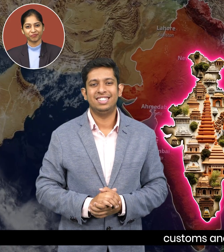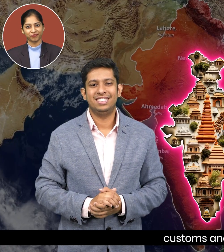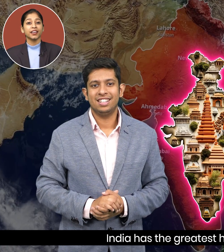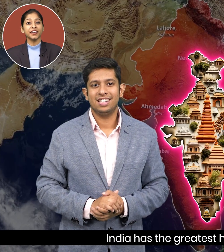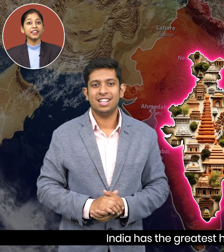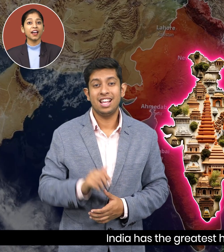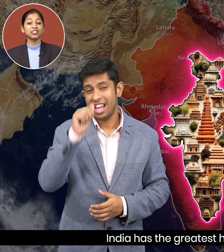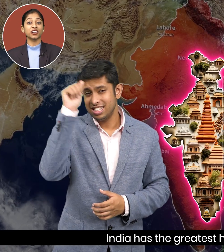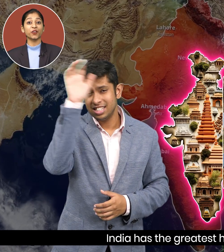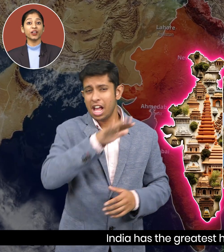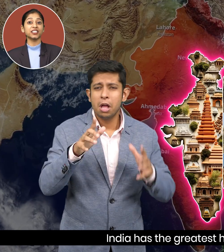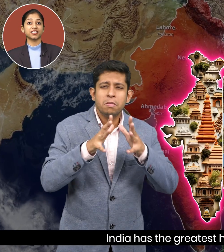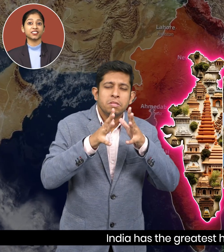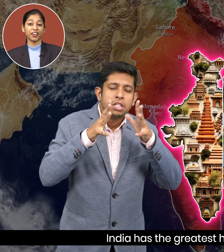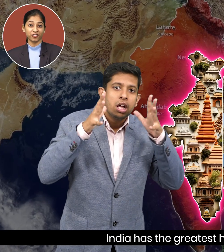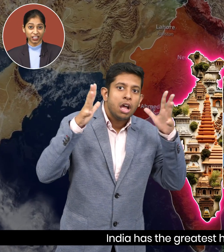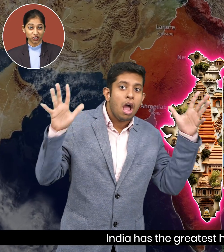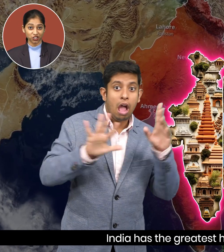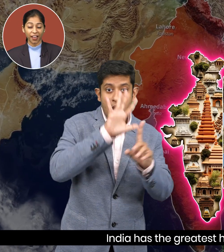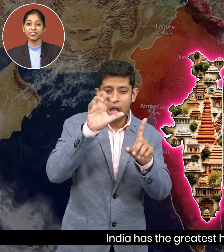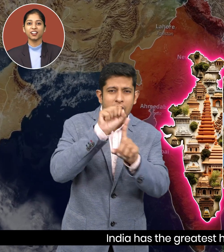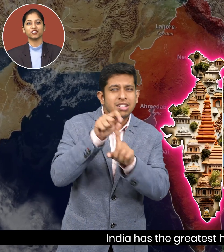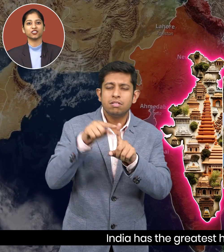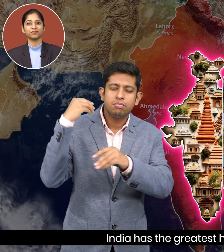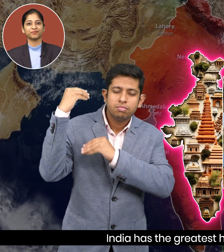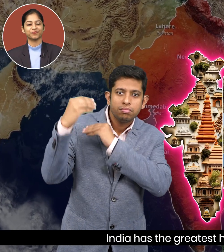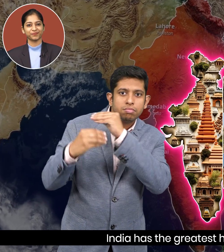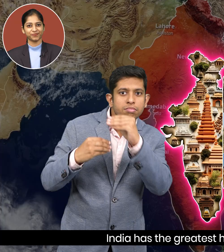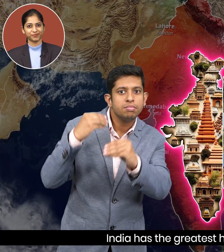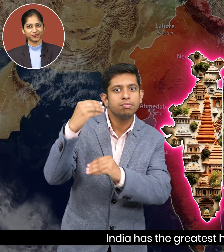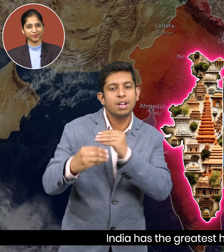beliefs. India has the greatest heritage and culture.